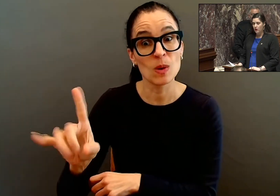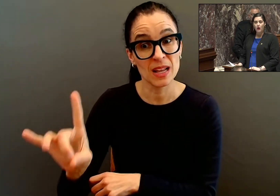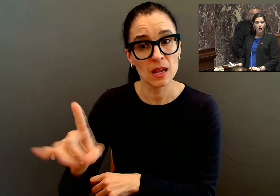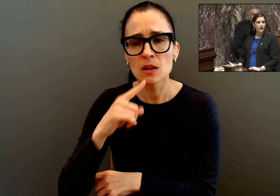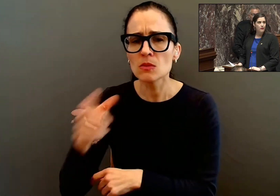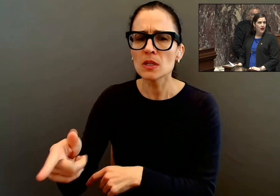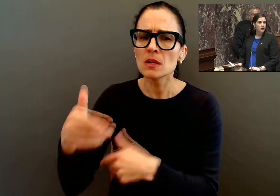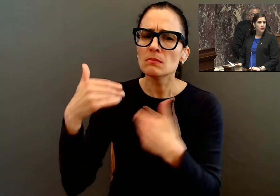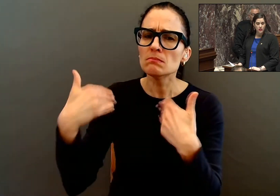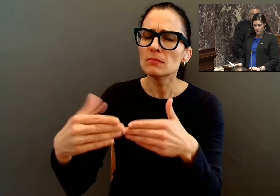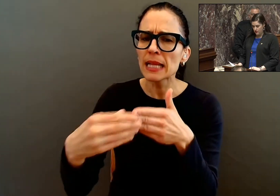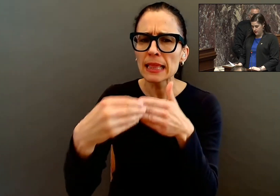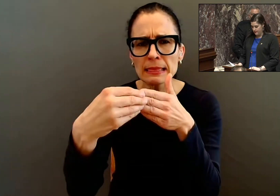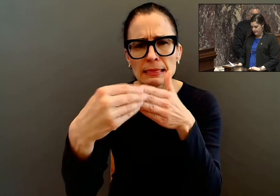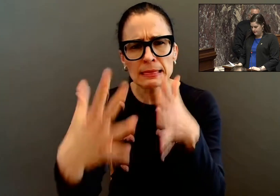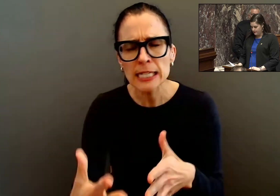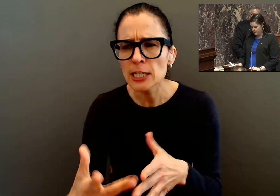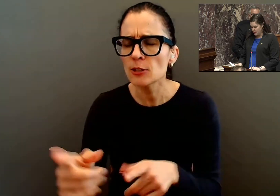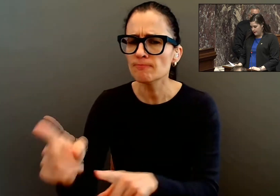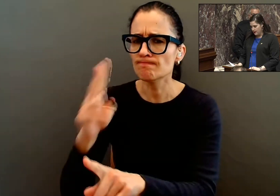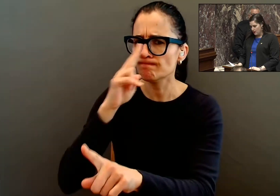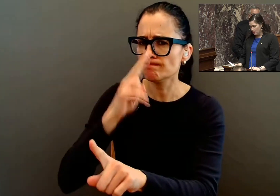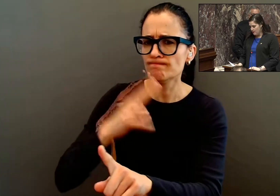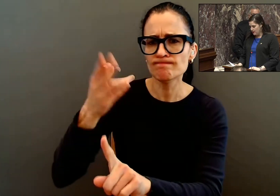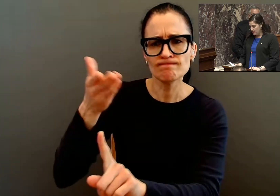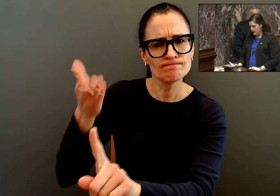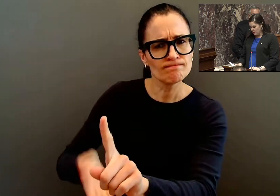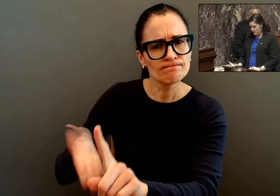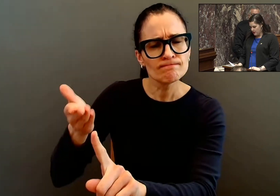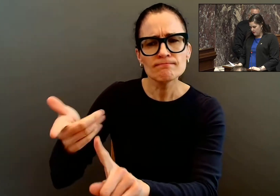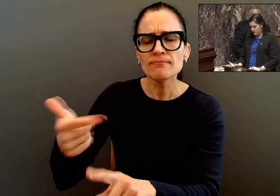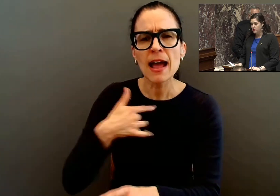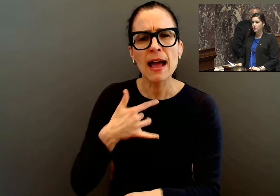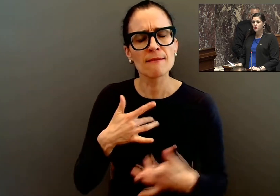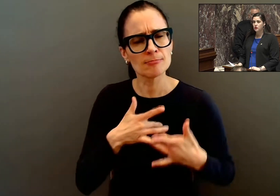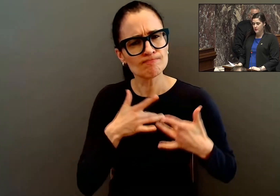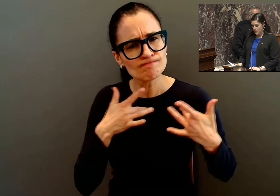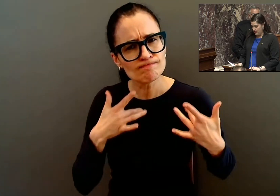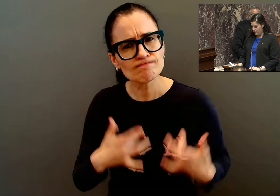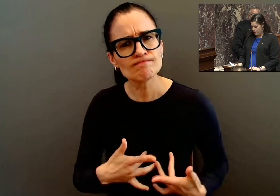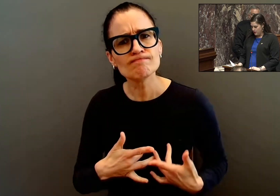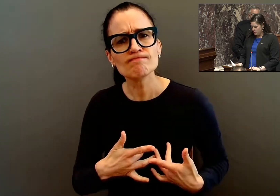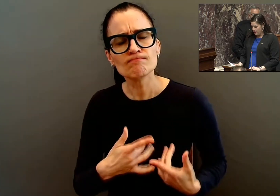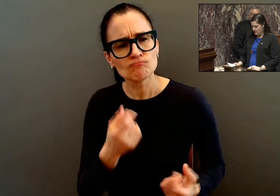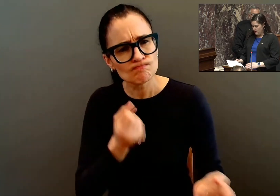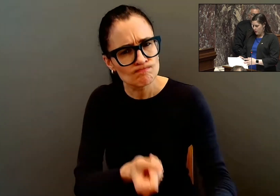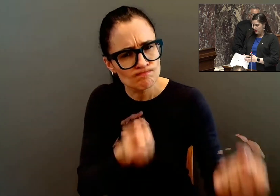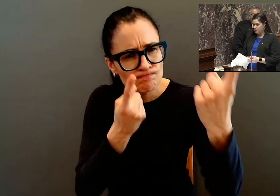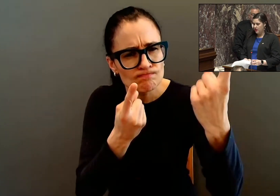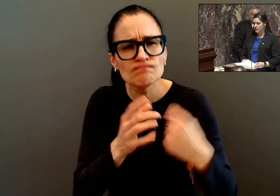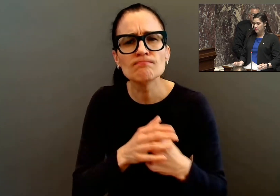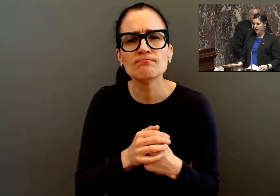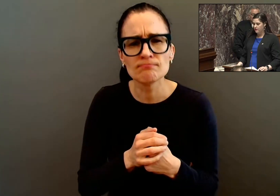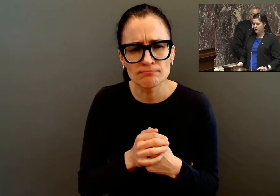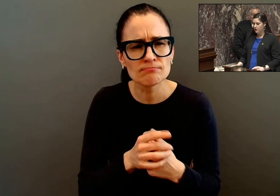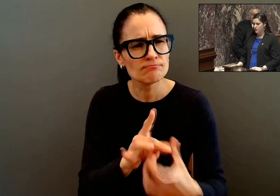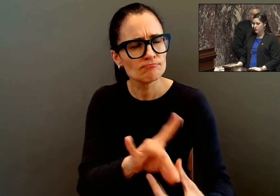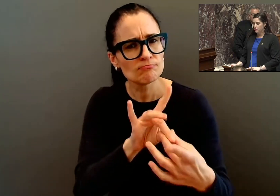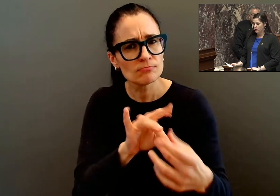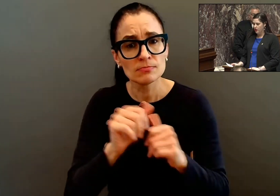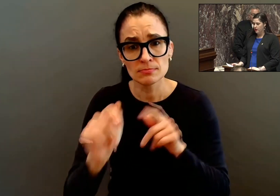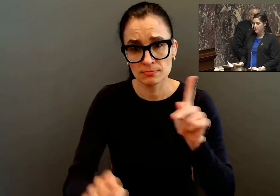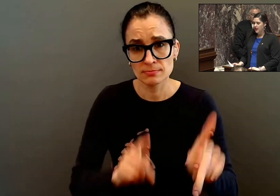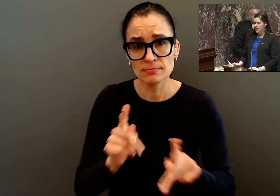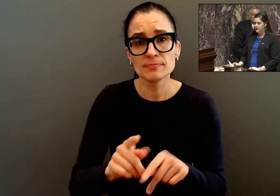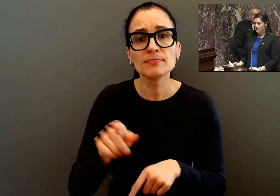they were all that mattered when she spoke to them. Her ability to connect with people through social media to relay the importance of being respectful to grocery